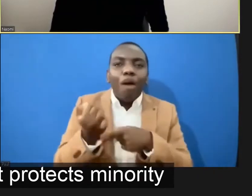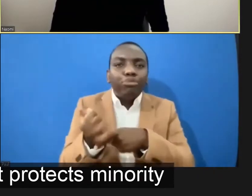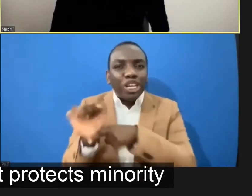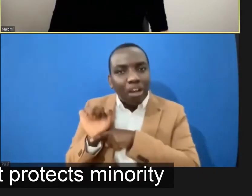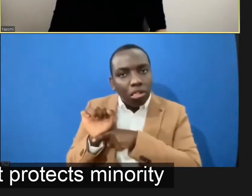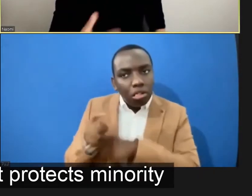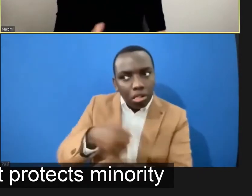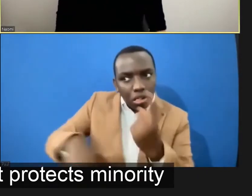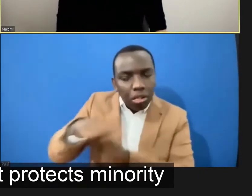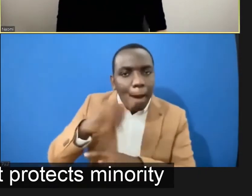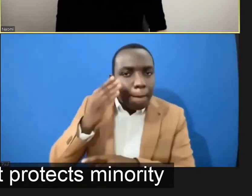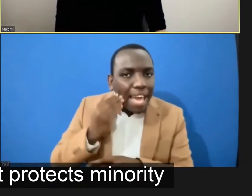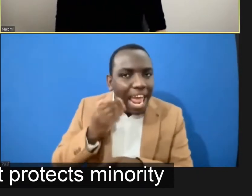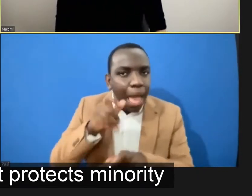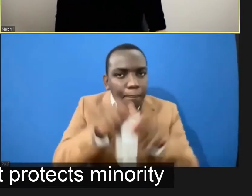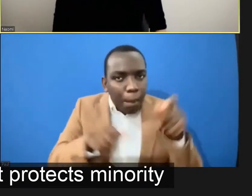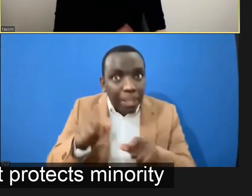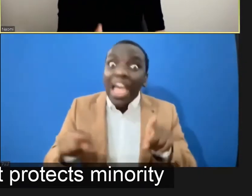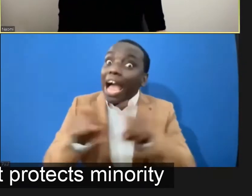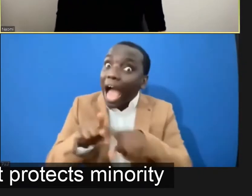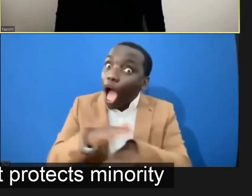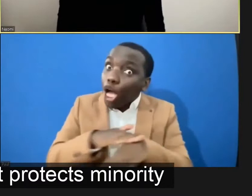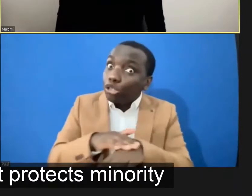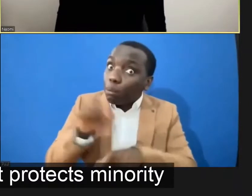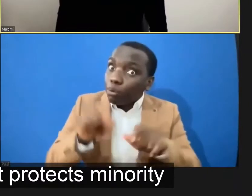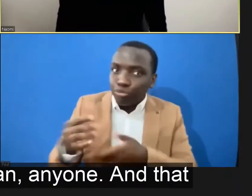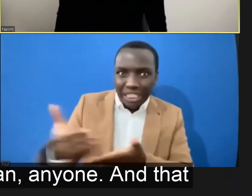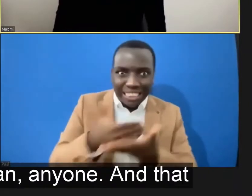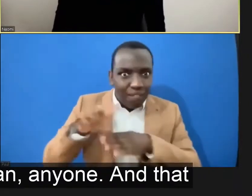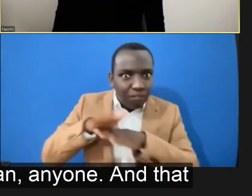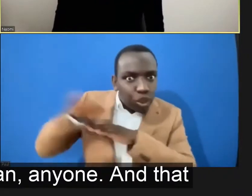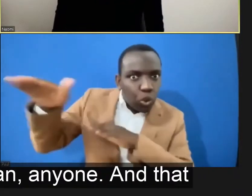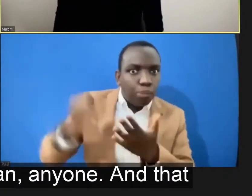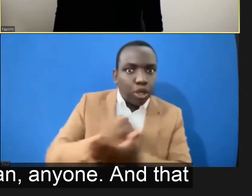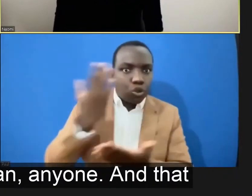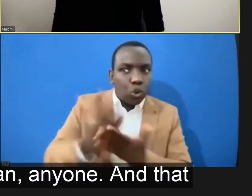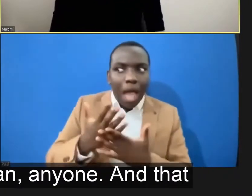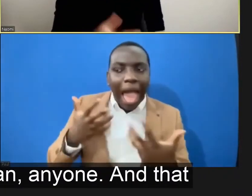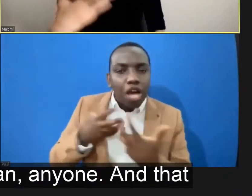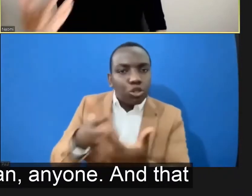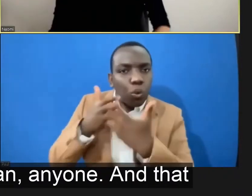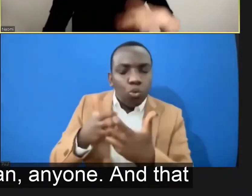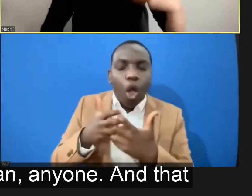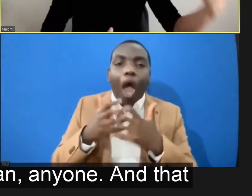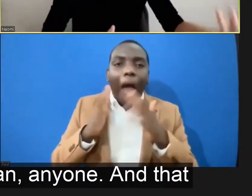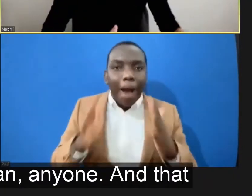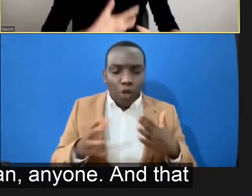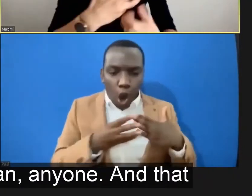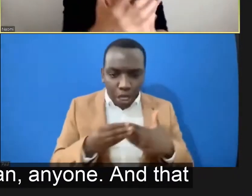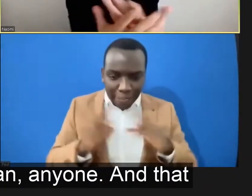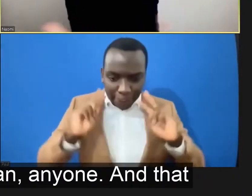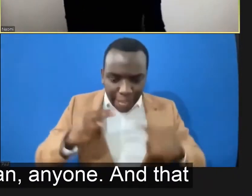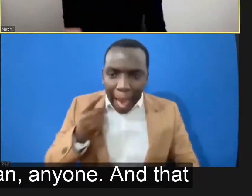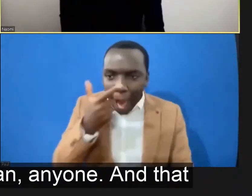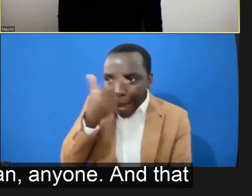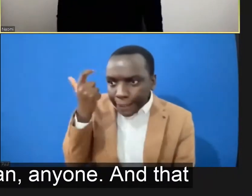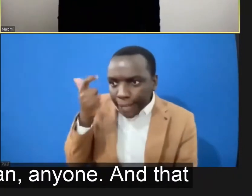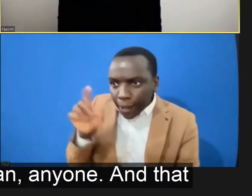to build a better future that protects minority cultures, protects Black, Asian,